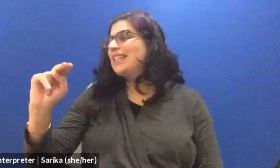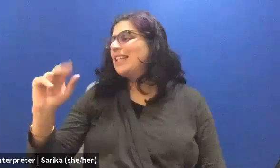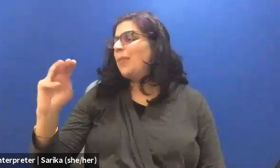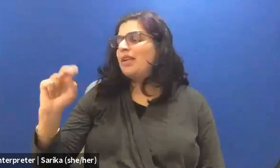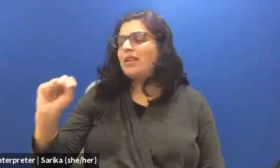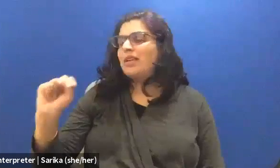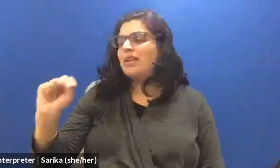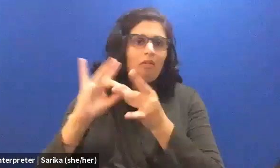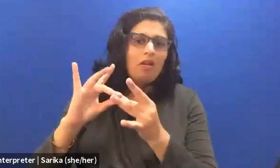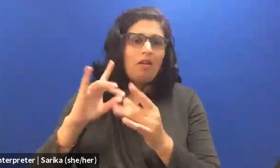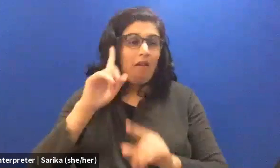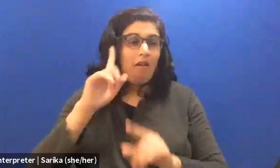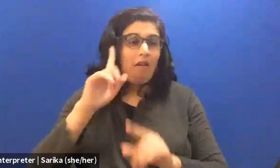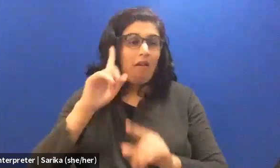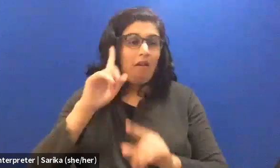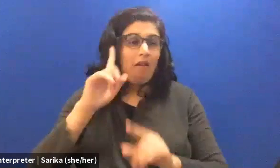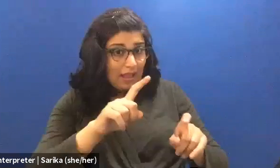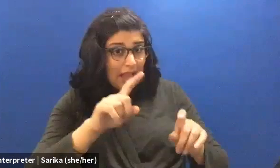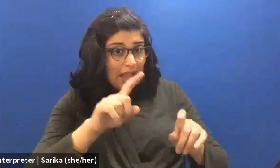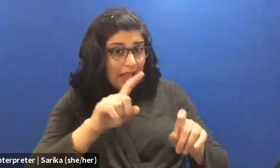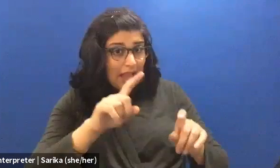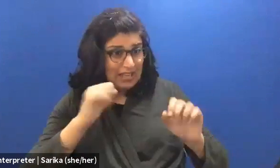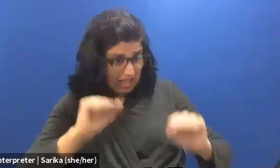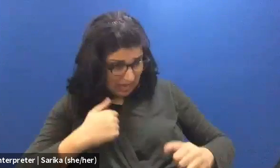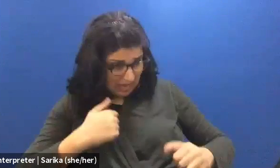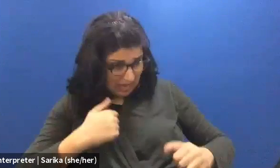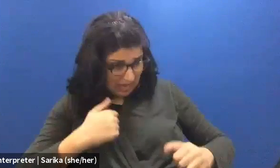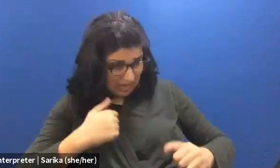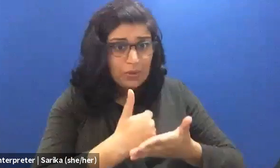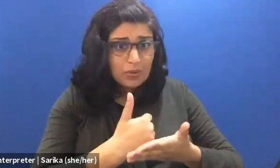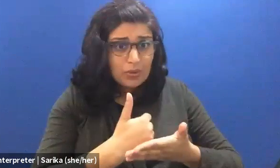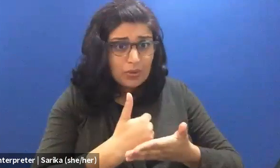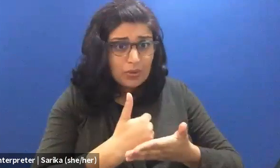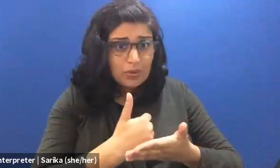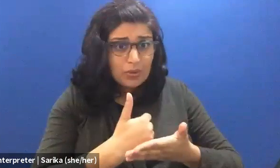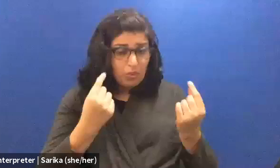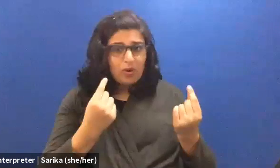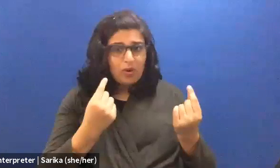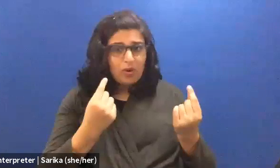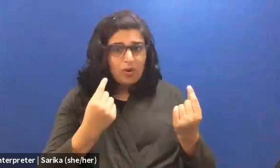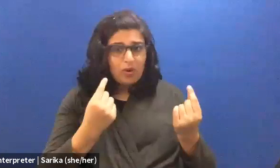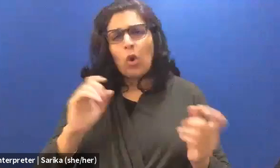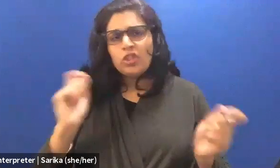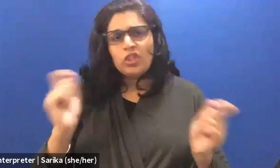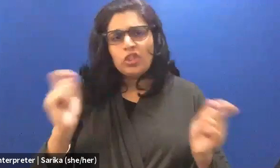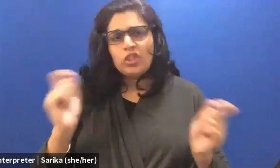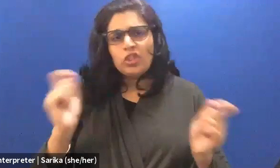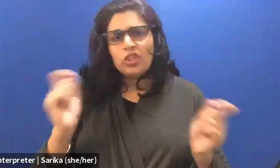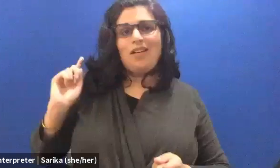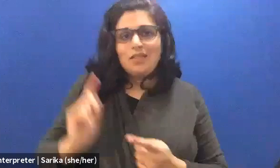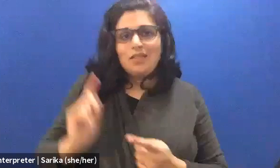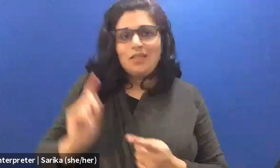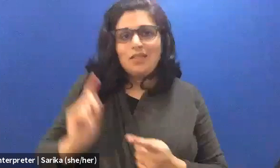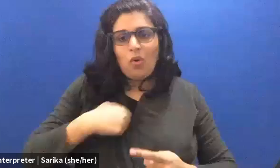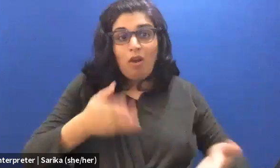I asked, is there any way that I can help you? Because there's not going to be any change unless we offer up some